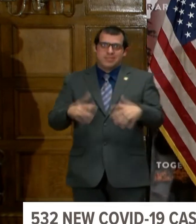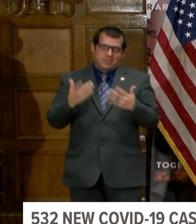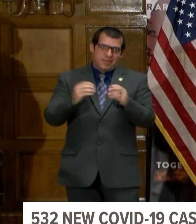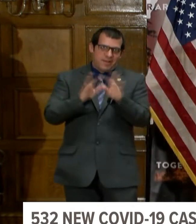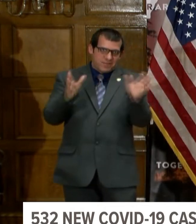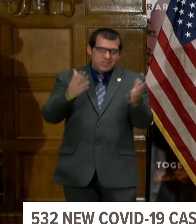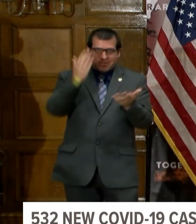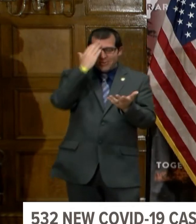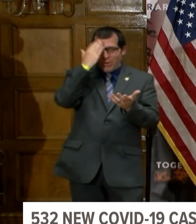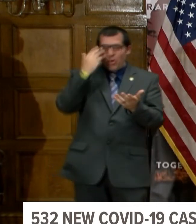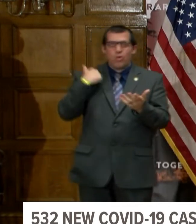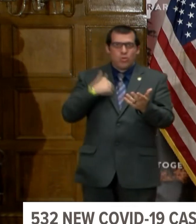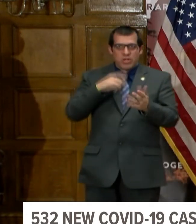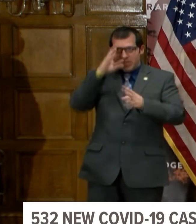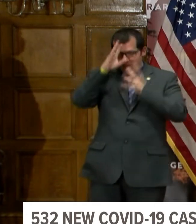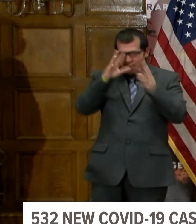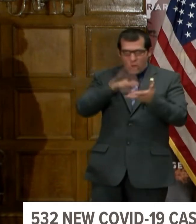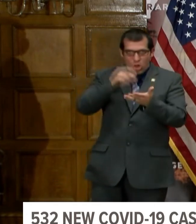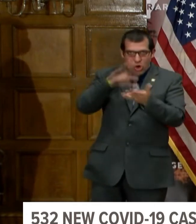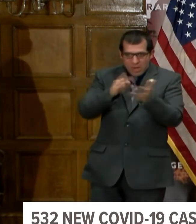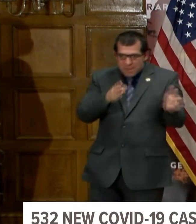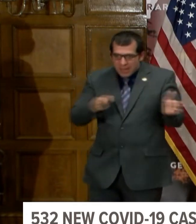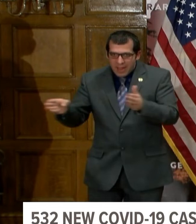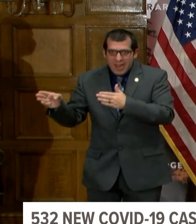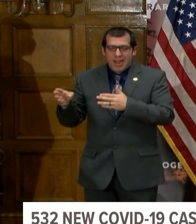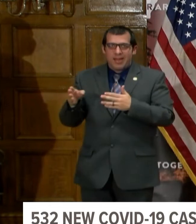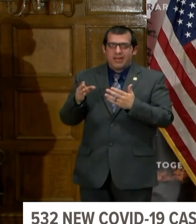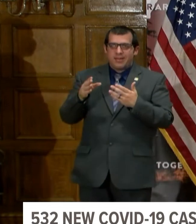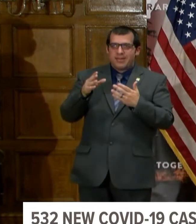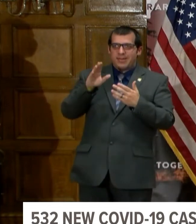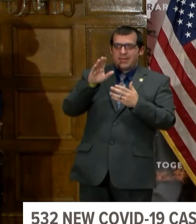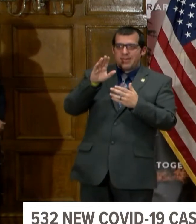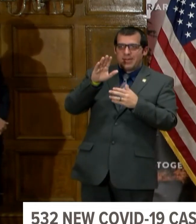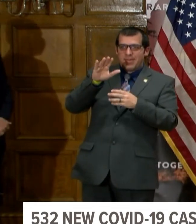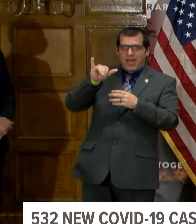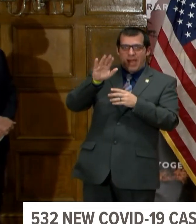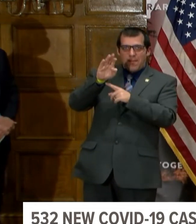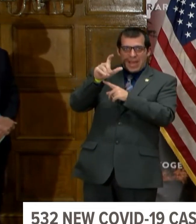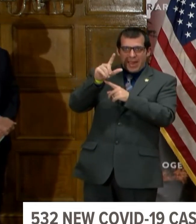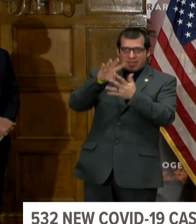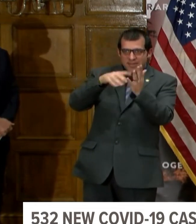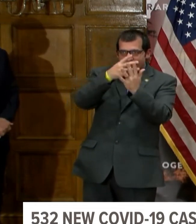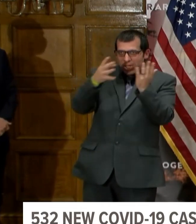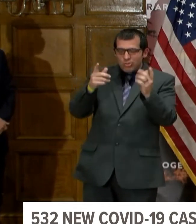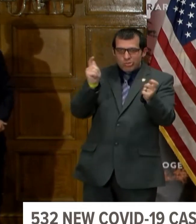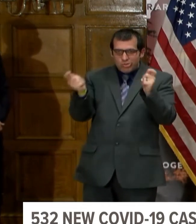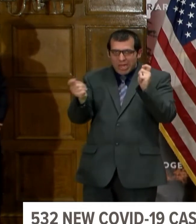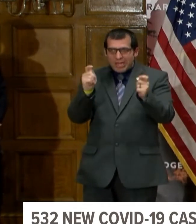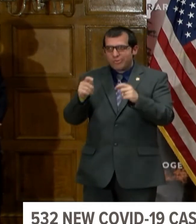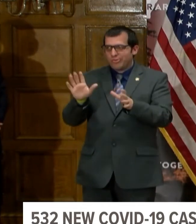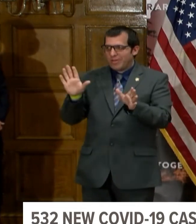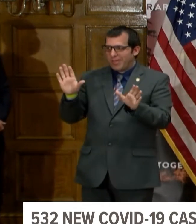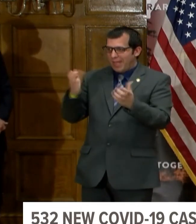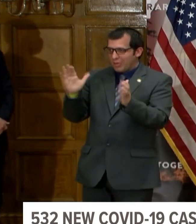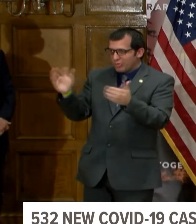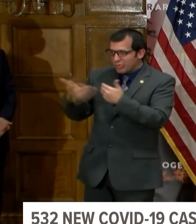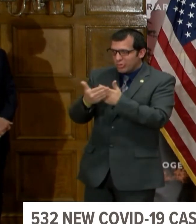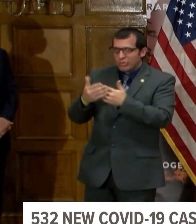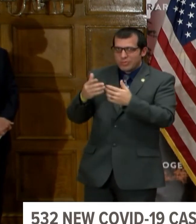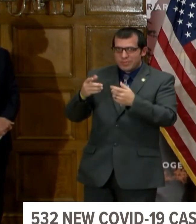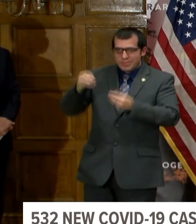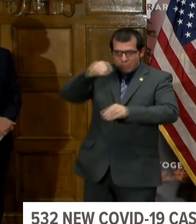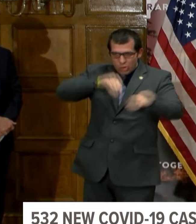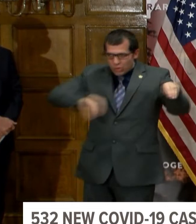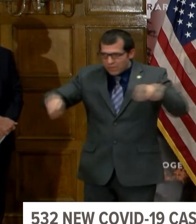plan that has a lot of changes in it as far as our bell schedule, changes in the classroom to accommodate social